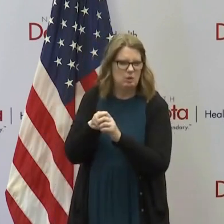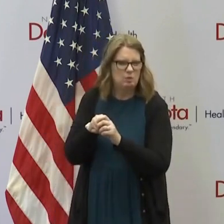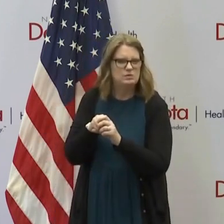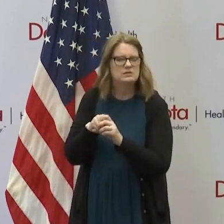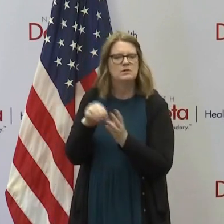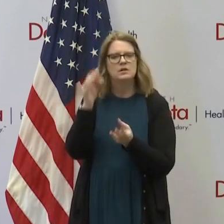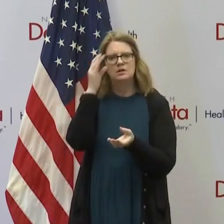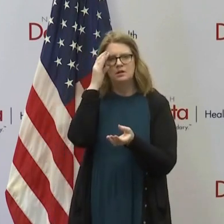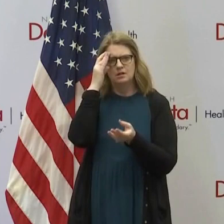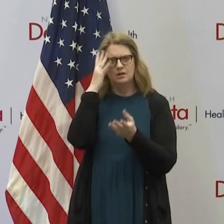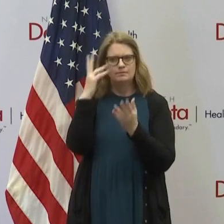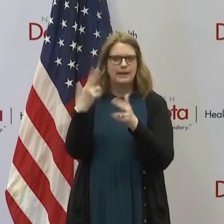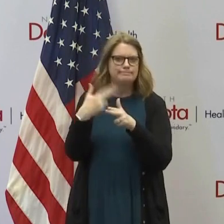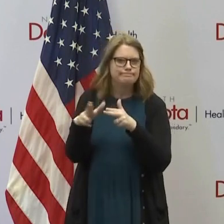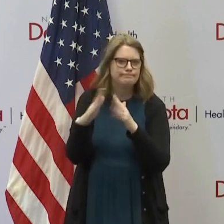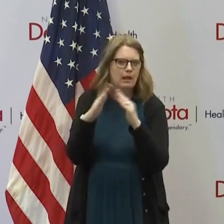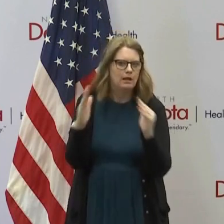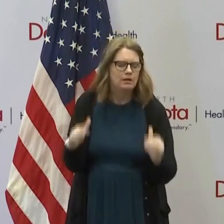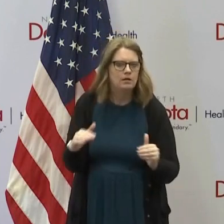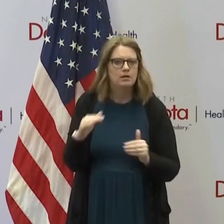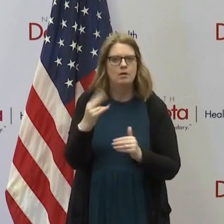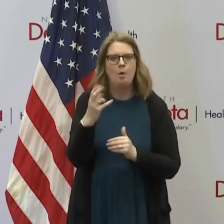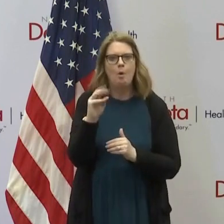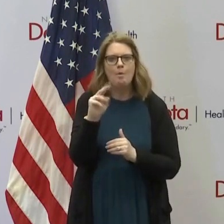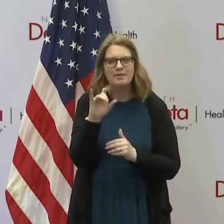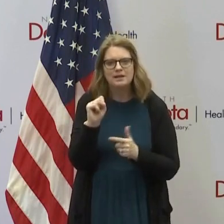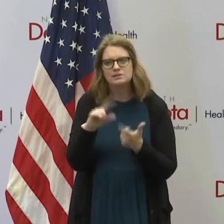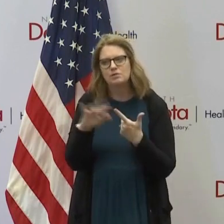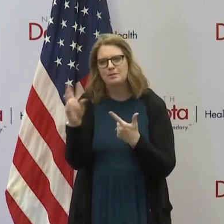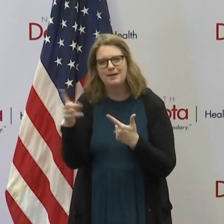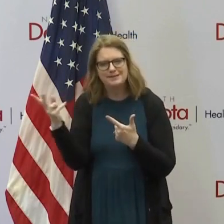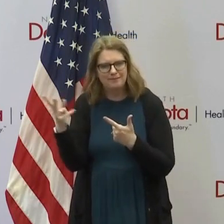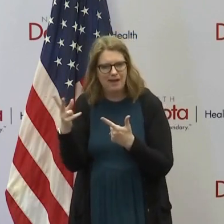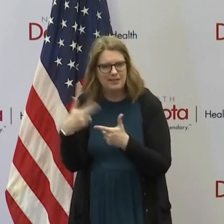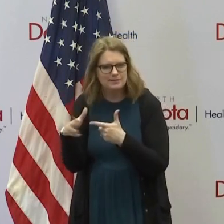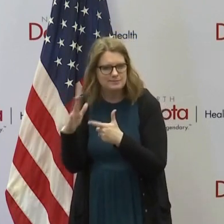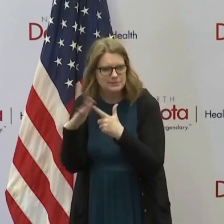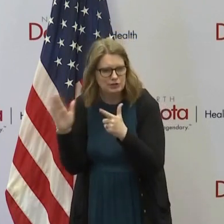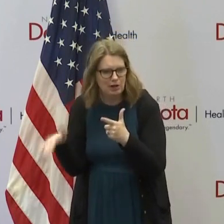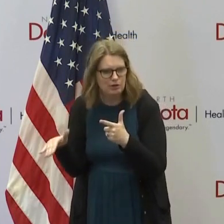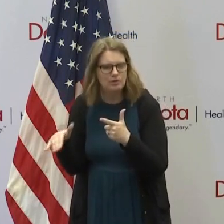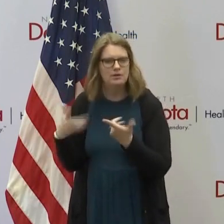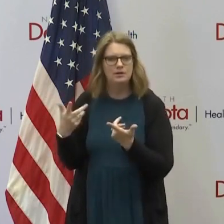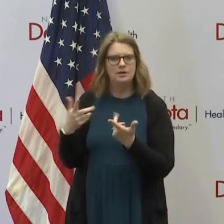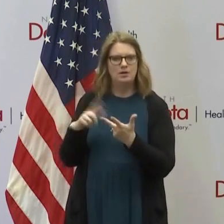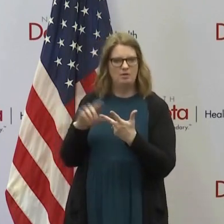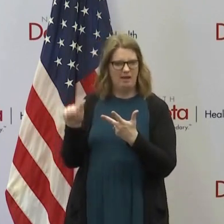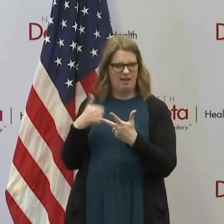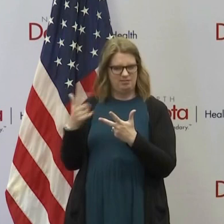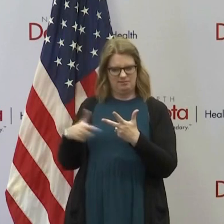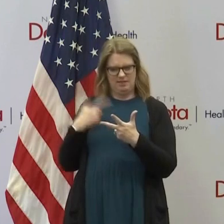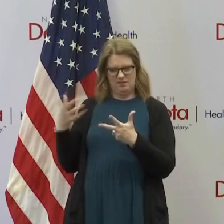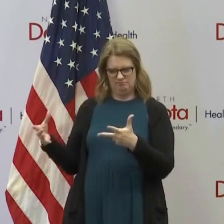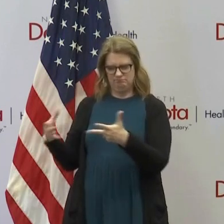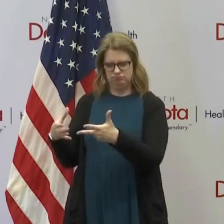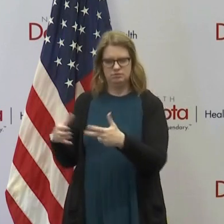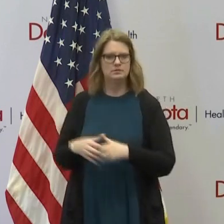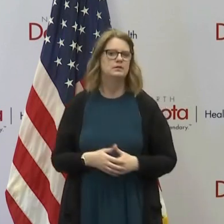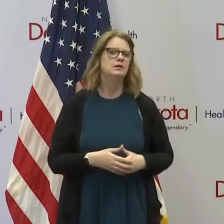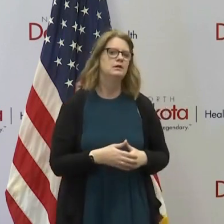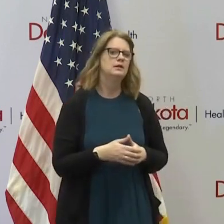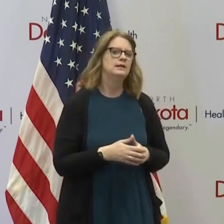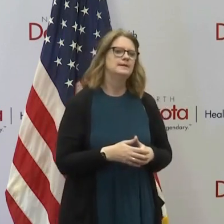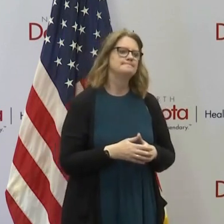in shelters, whether it's homeless or domestic violence or other congregate living. Next